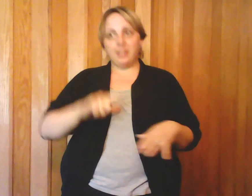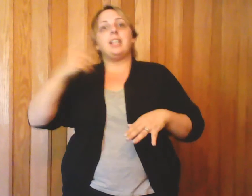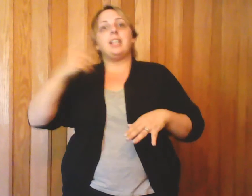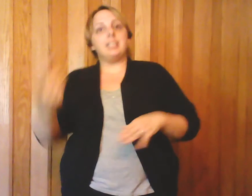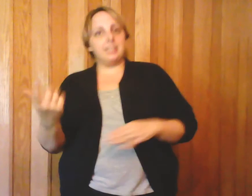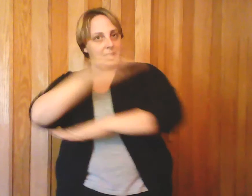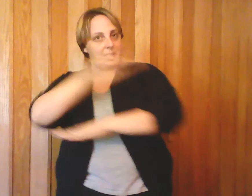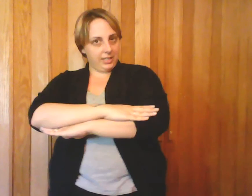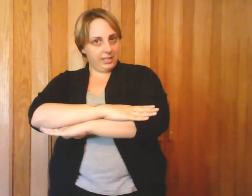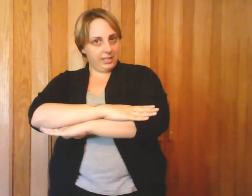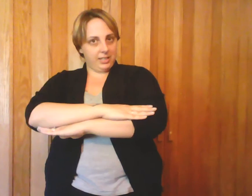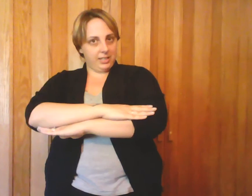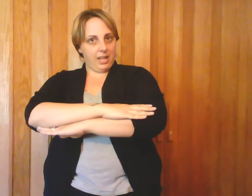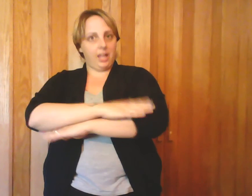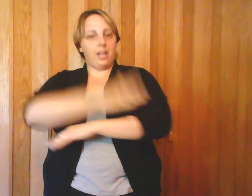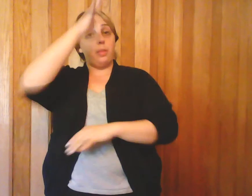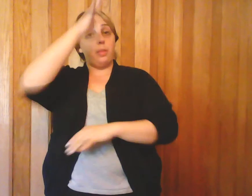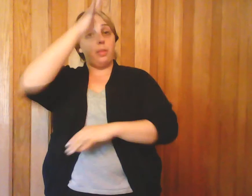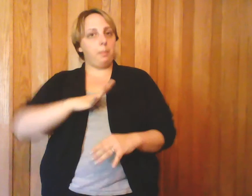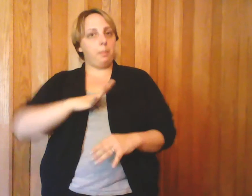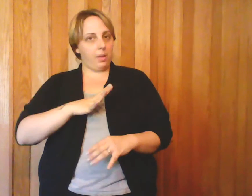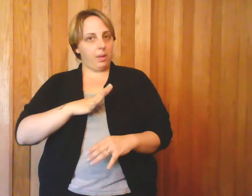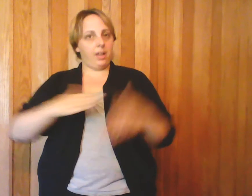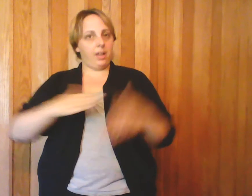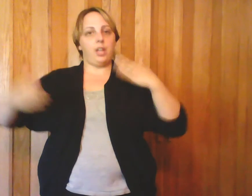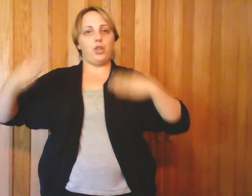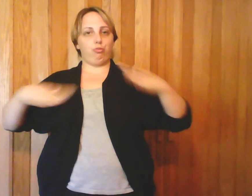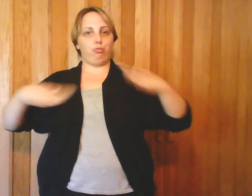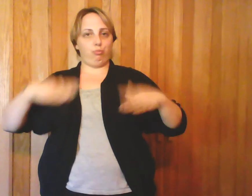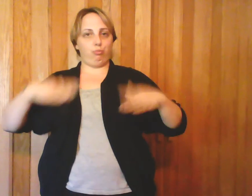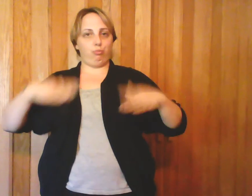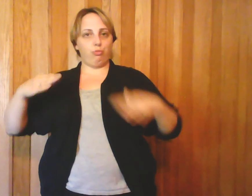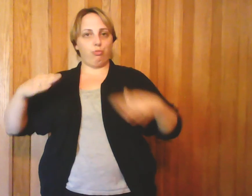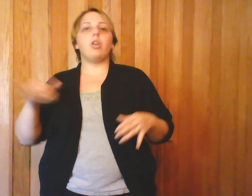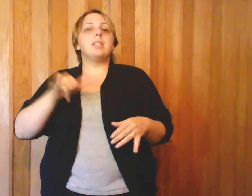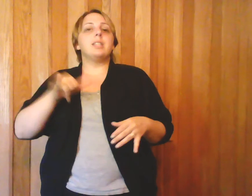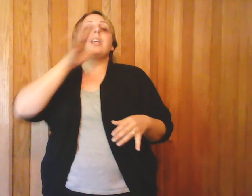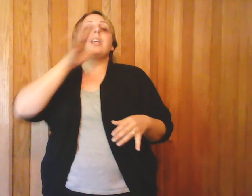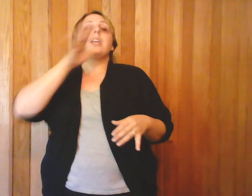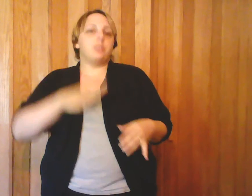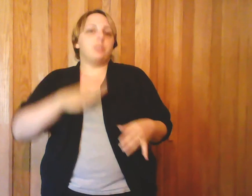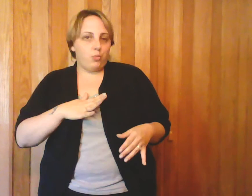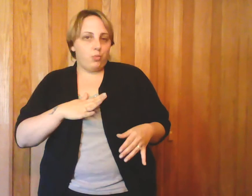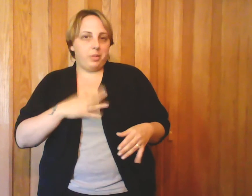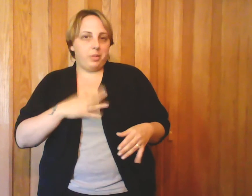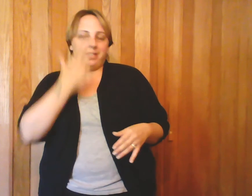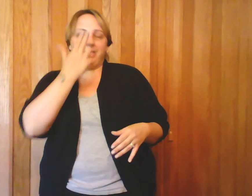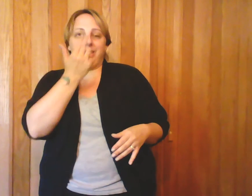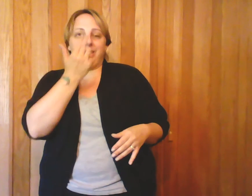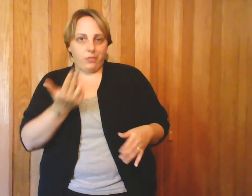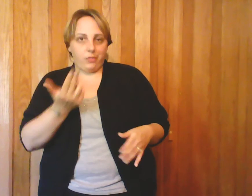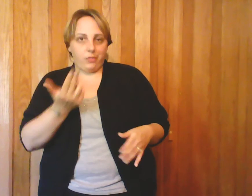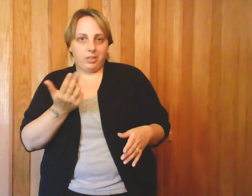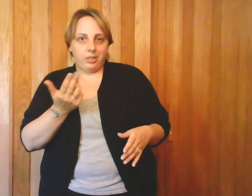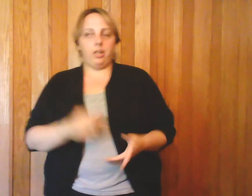But she was an incredible woman, and all through her life, she died when she was 96. All through her life, she inspired me and challenged